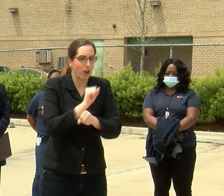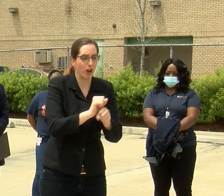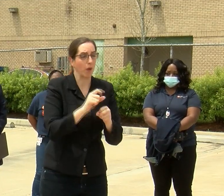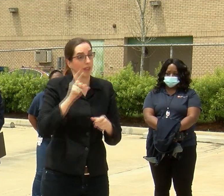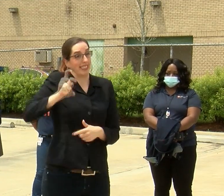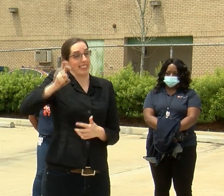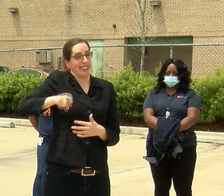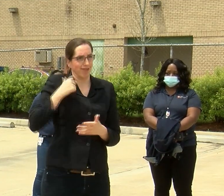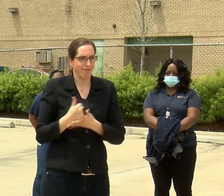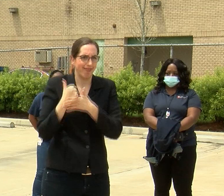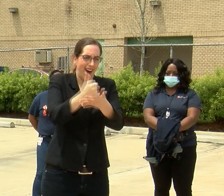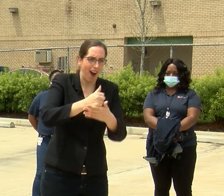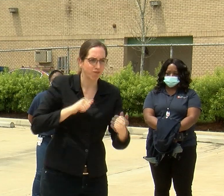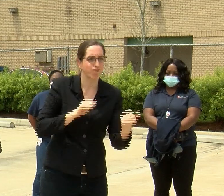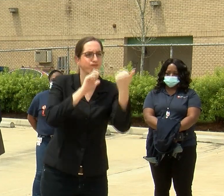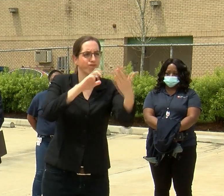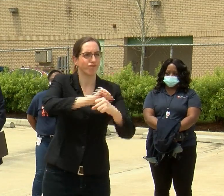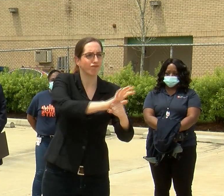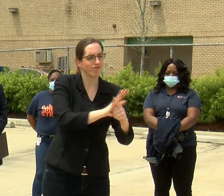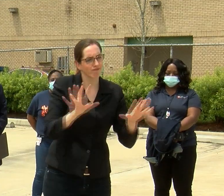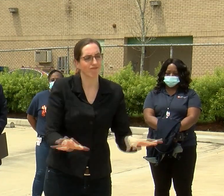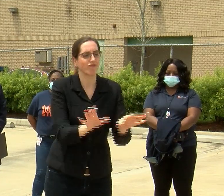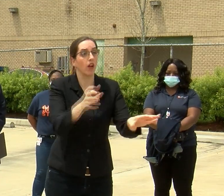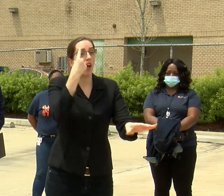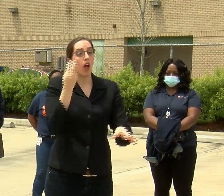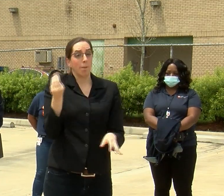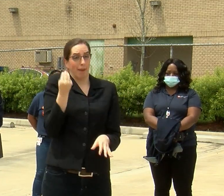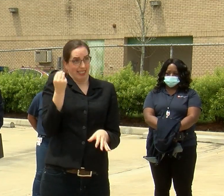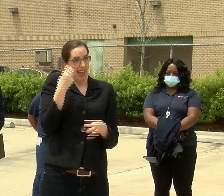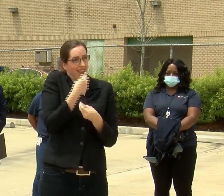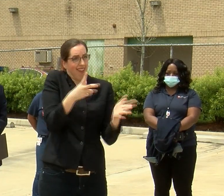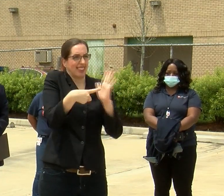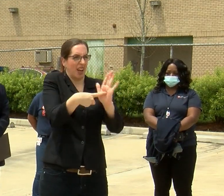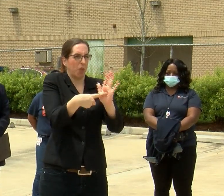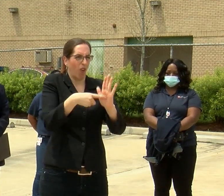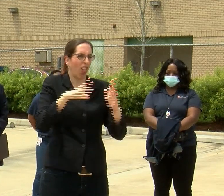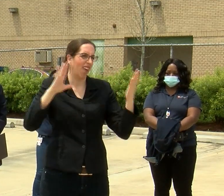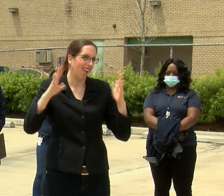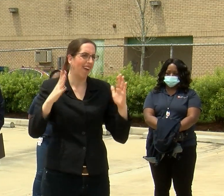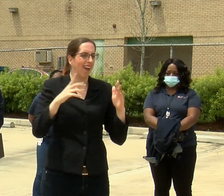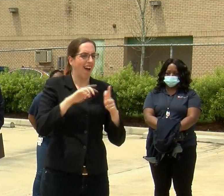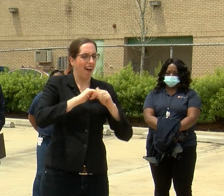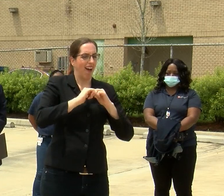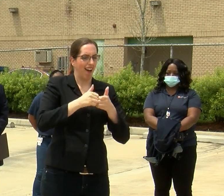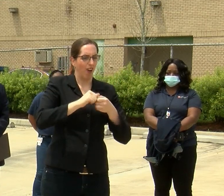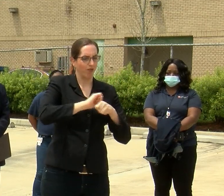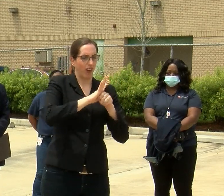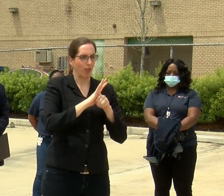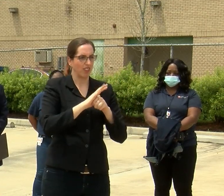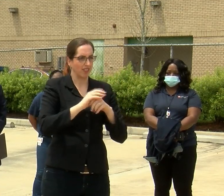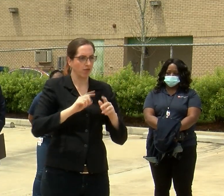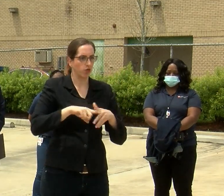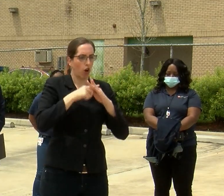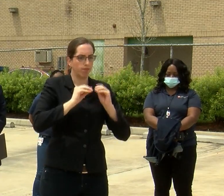coronavirus. On Monday, I gave an example of how a virus started a domino effect